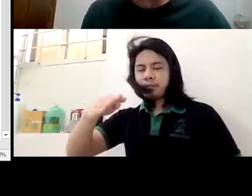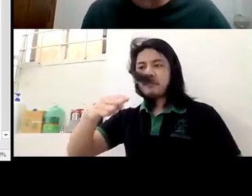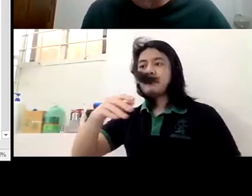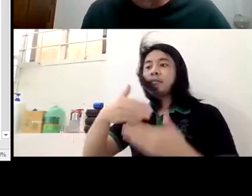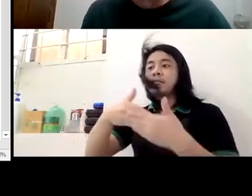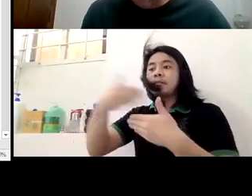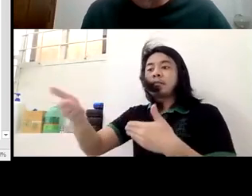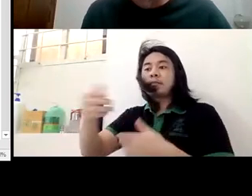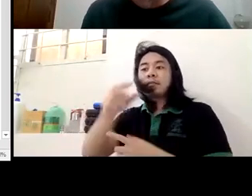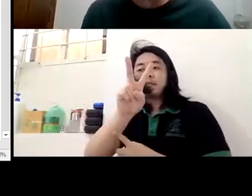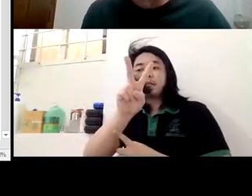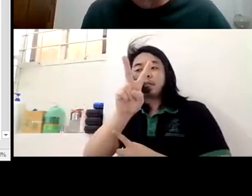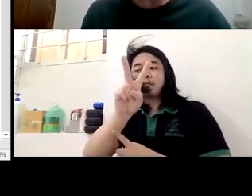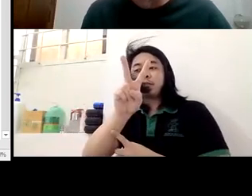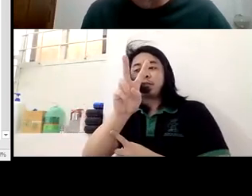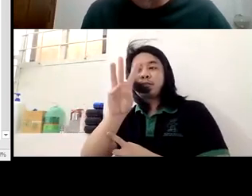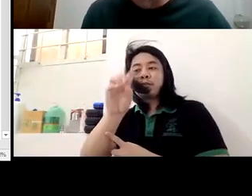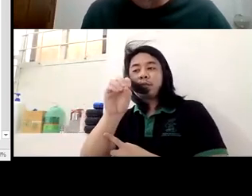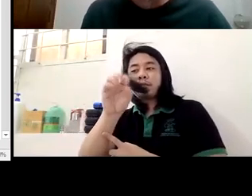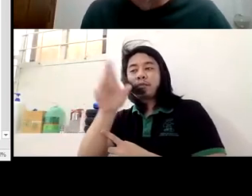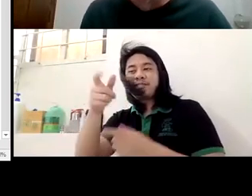So that's the sign for white.